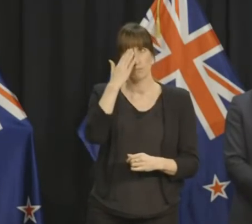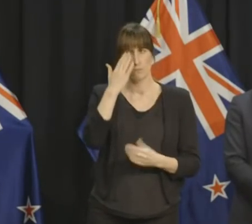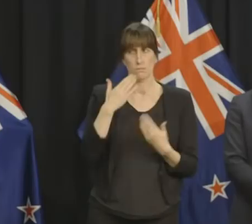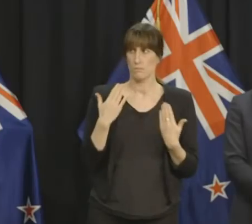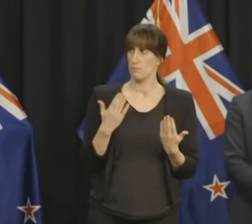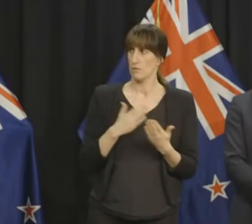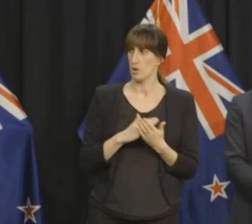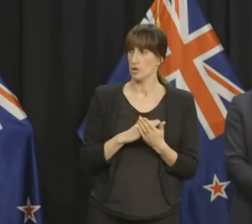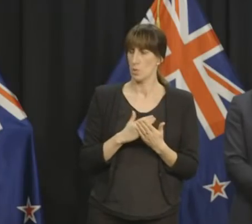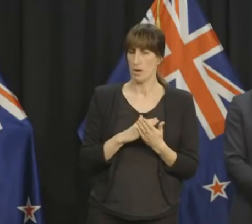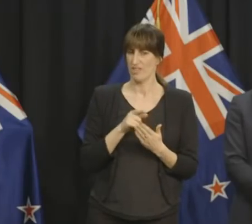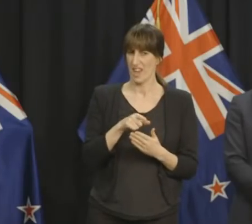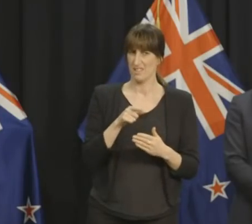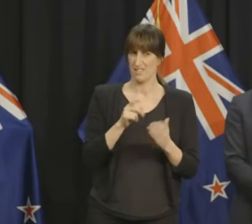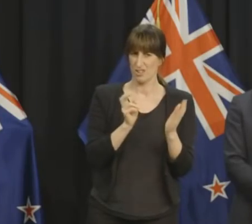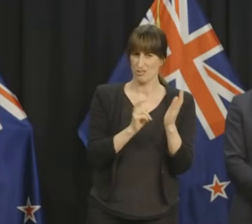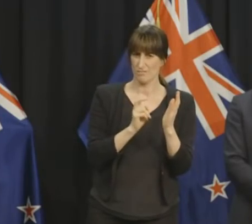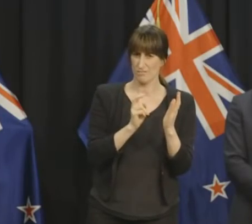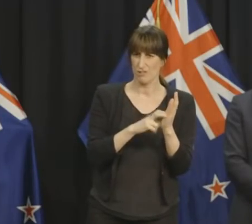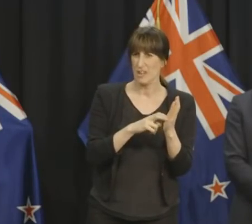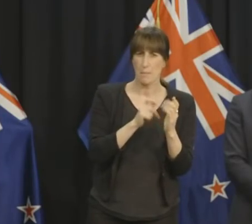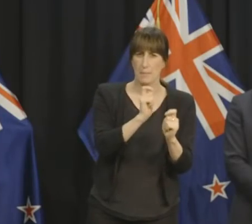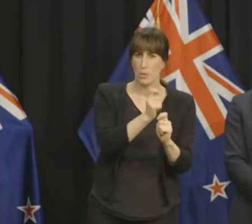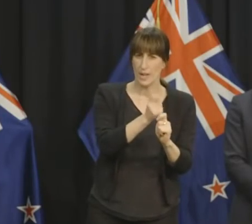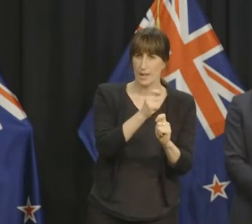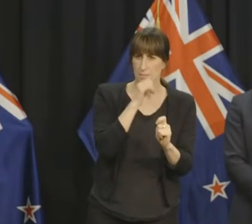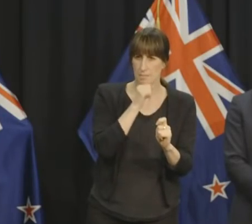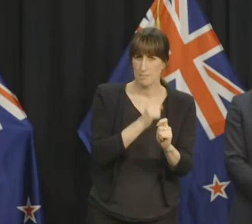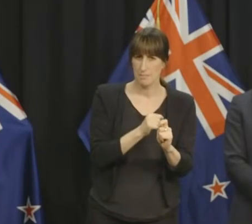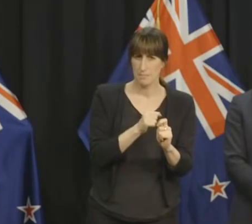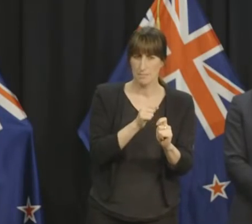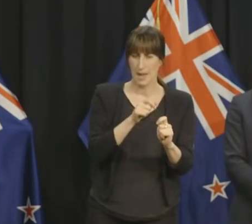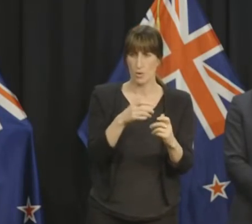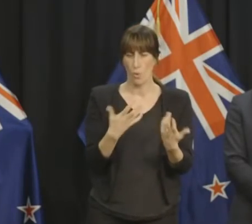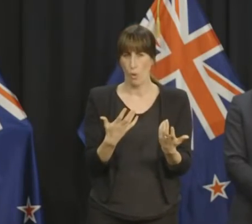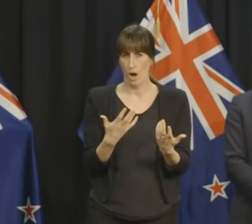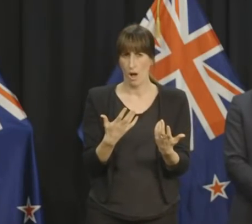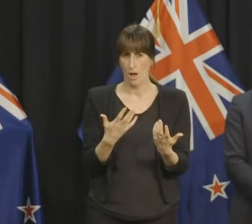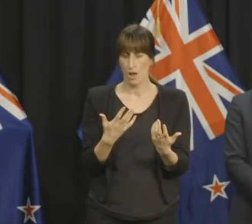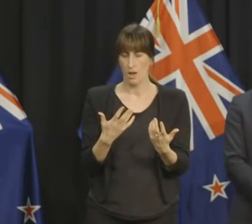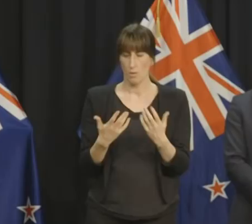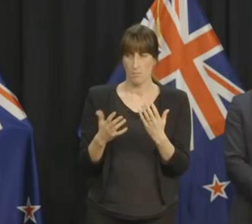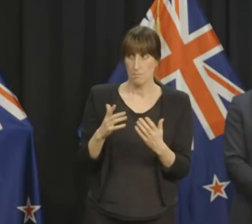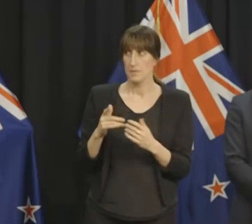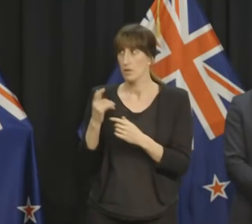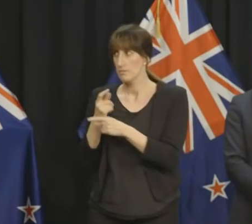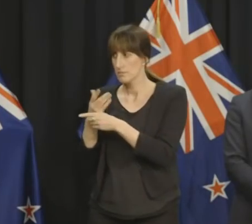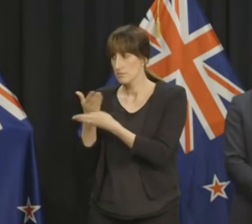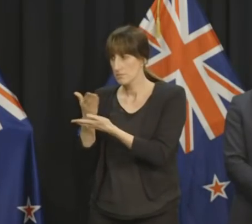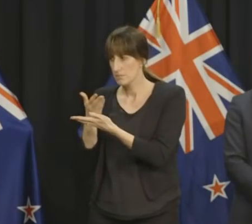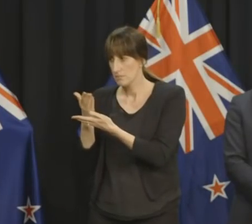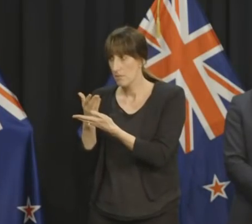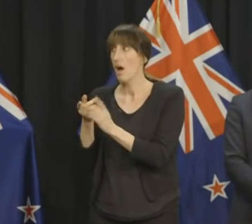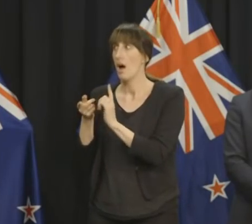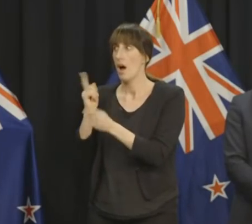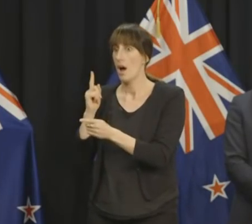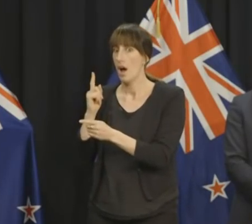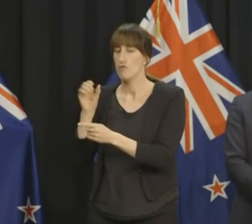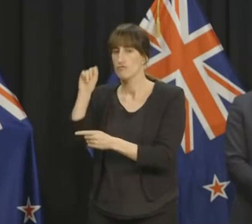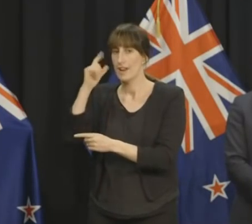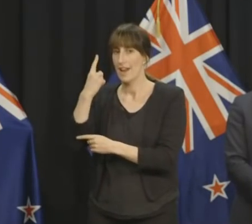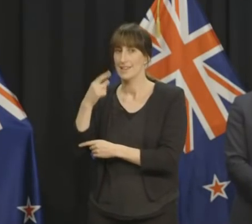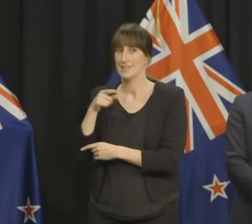a conversation with the aviation security staff on site, and then responded in the next 1 or 2 minutes, and set